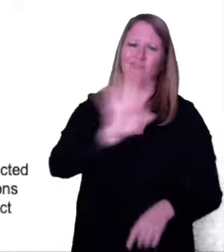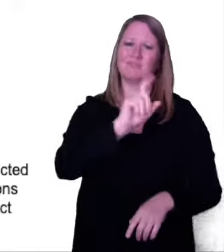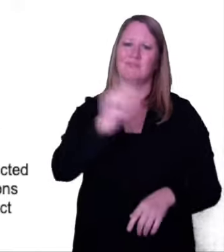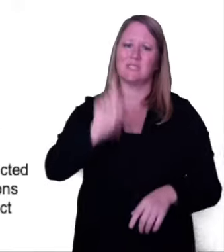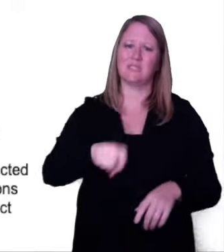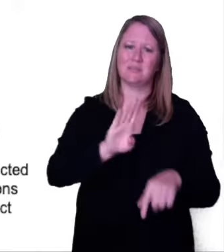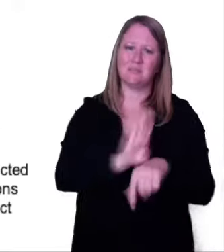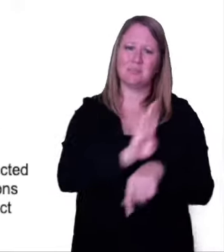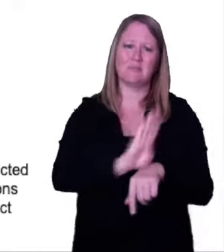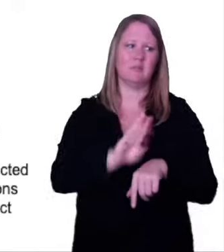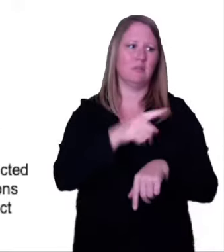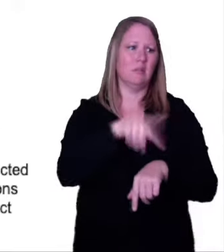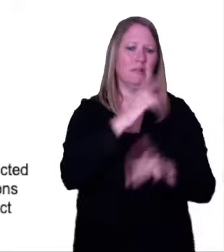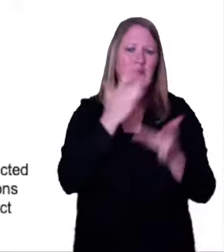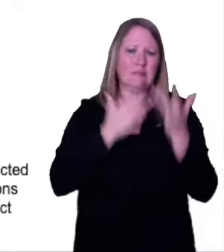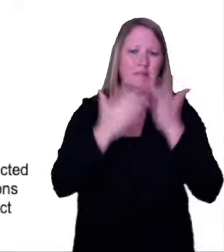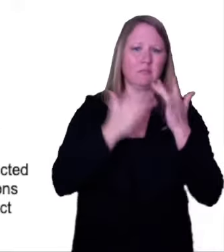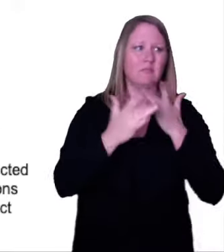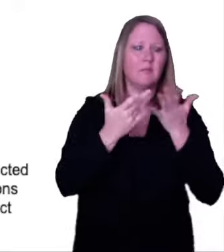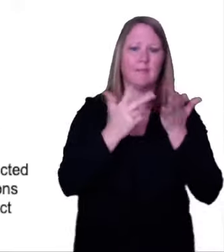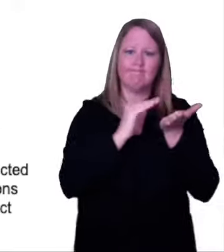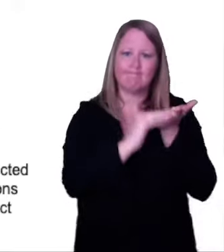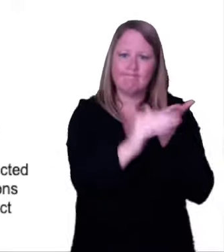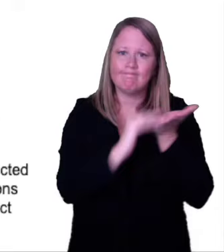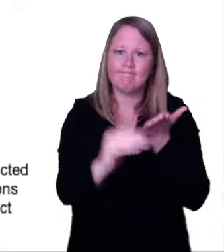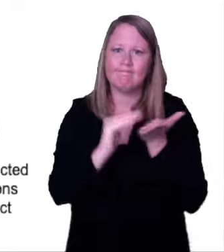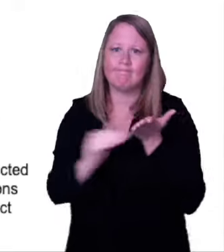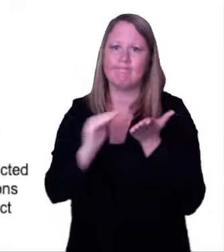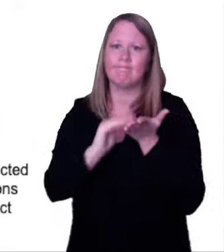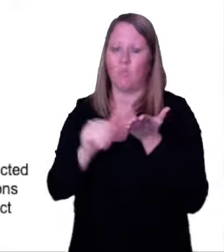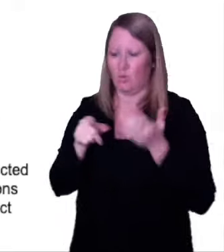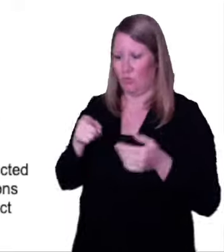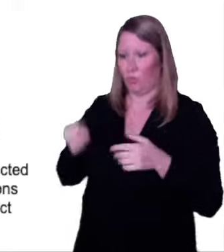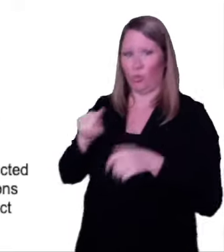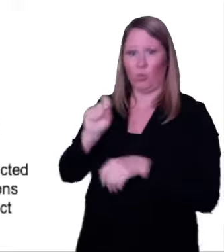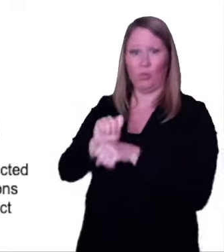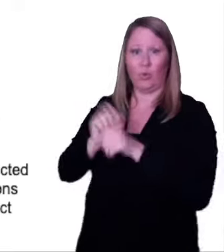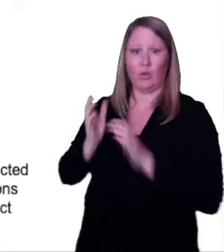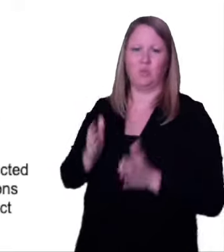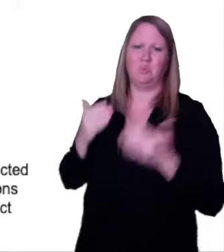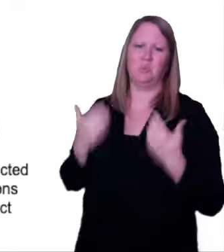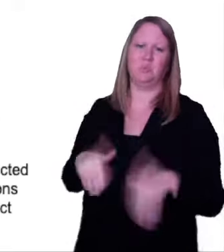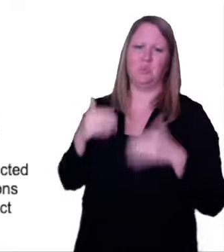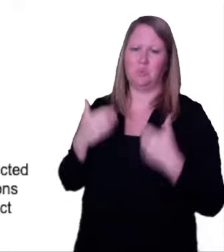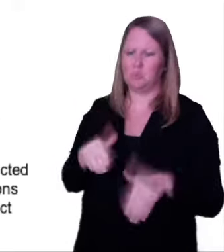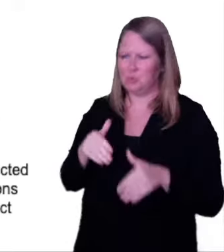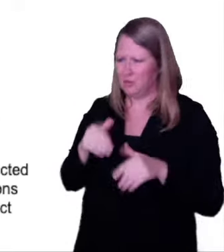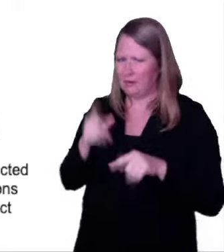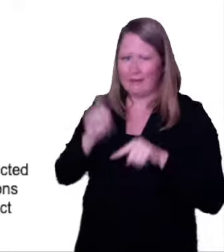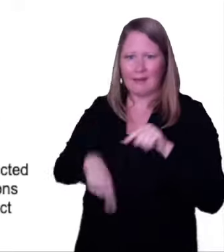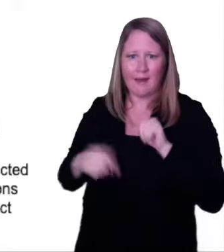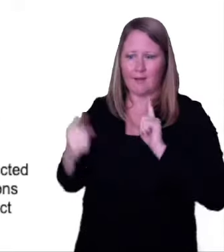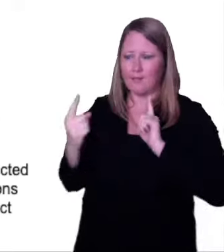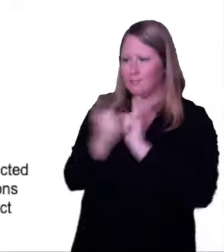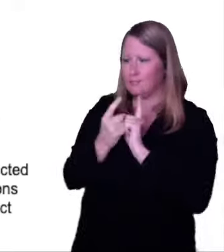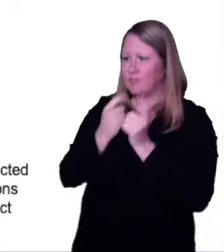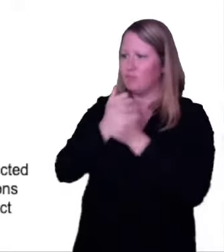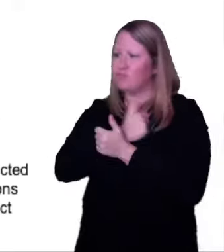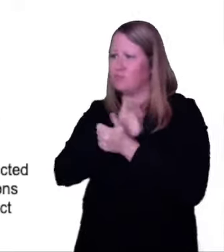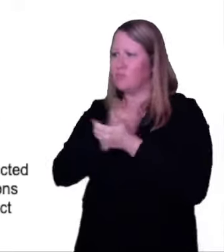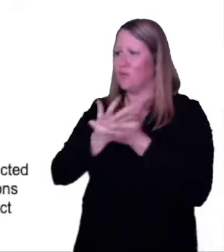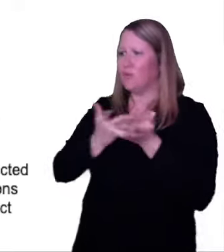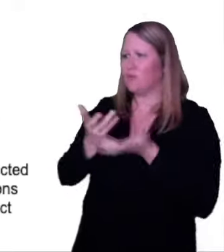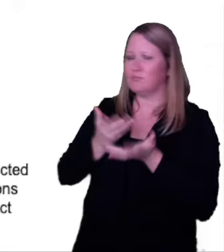Texas businesses and workers affected by social distancing restrictions that were necessary to protect